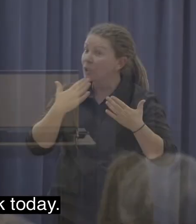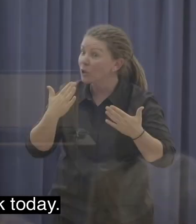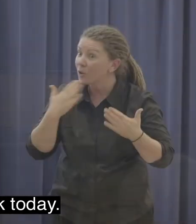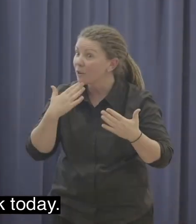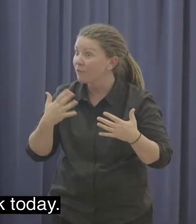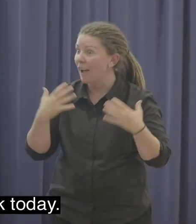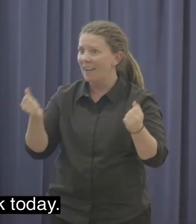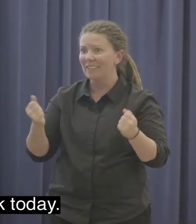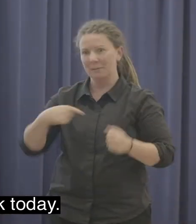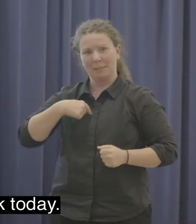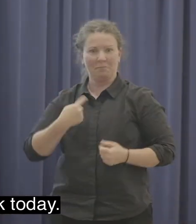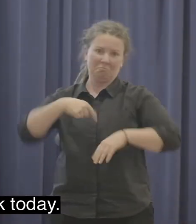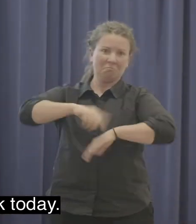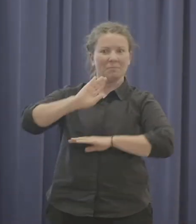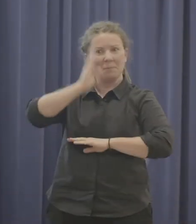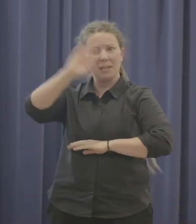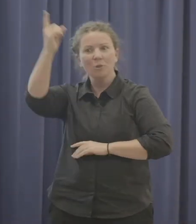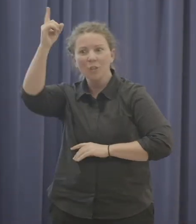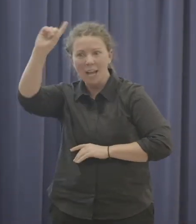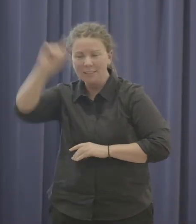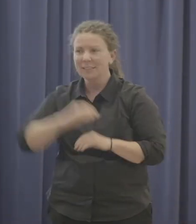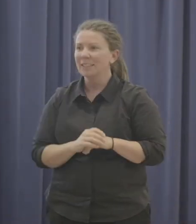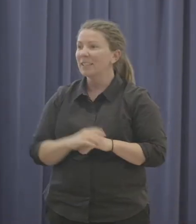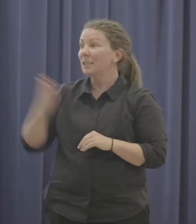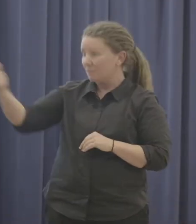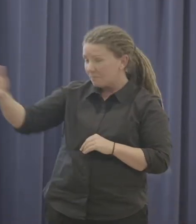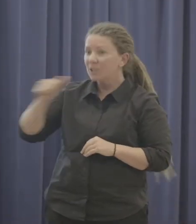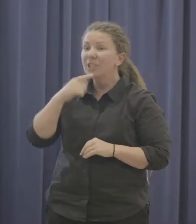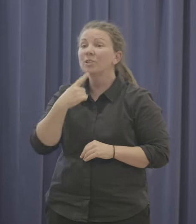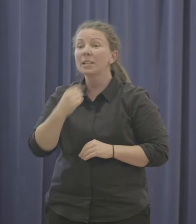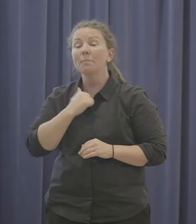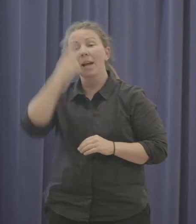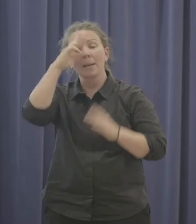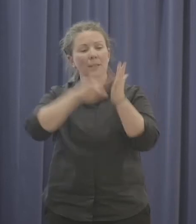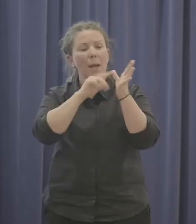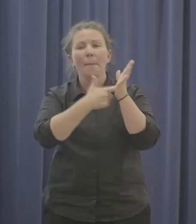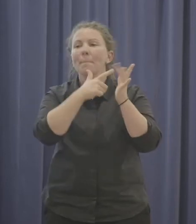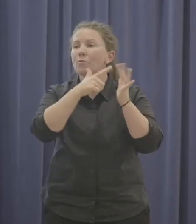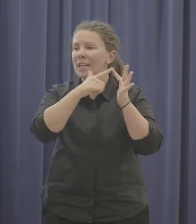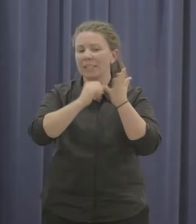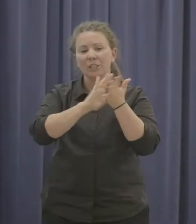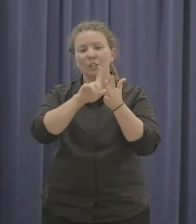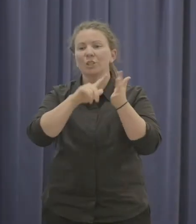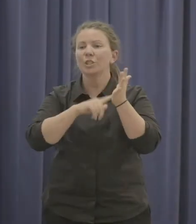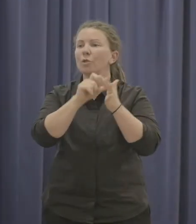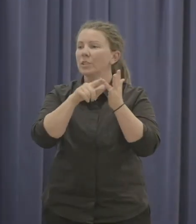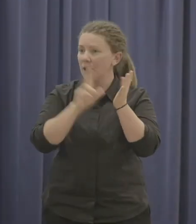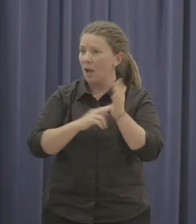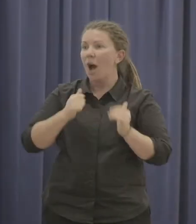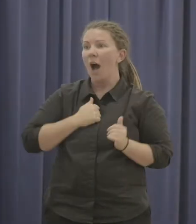thank you for having me speak today. As Janelle said, my name is Maree Sheldon. I'm a single mum to